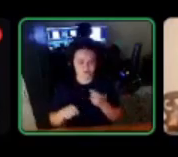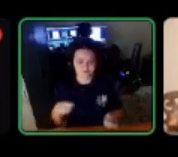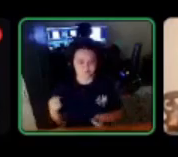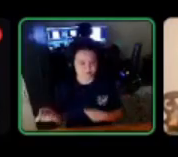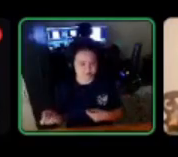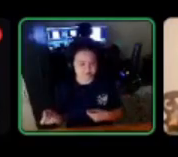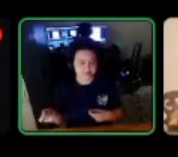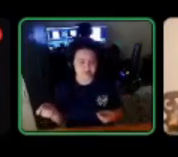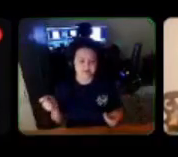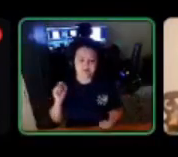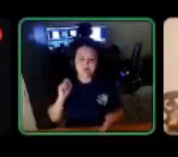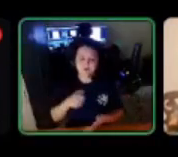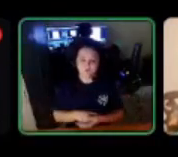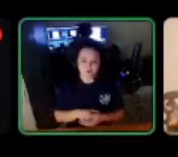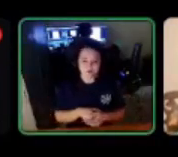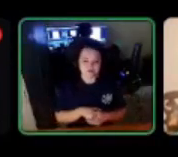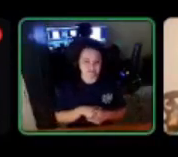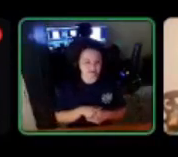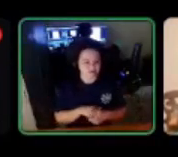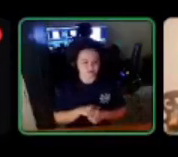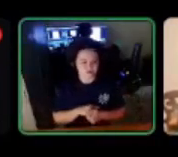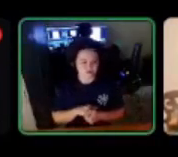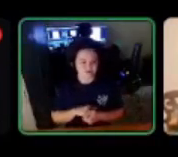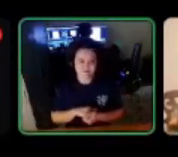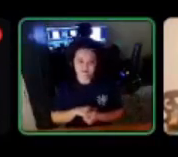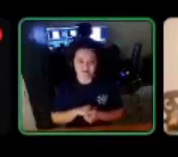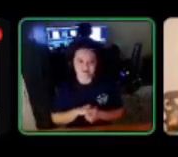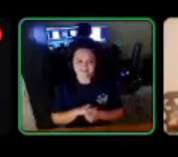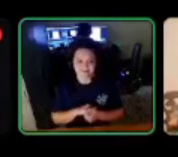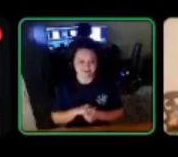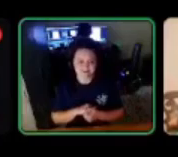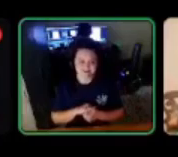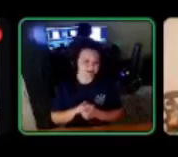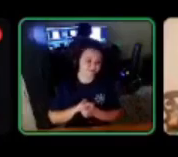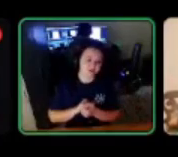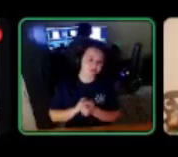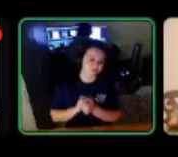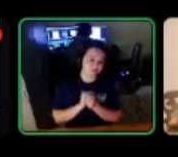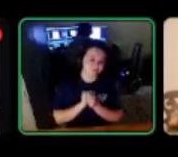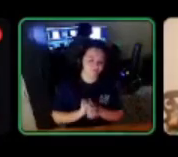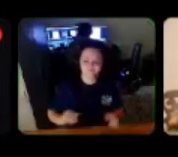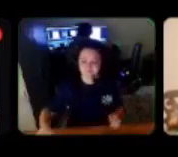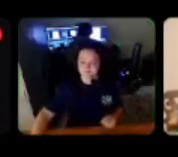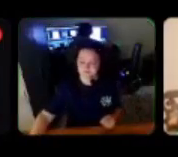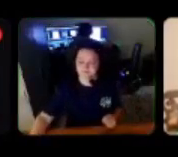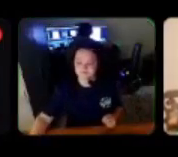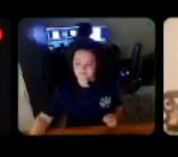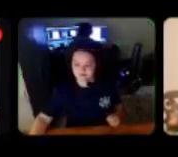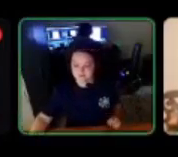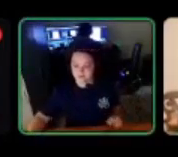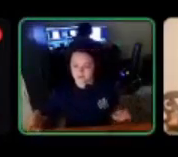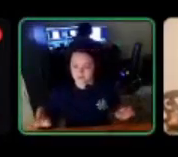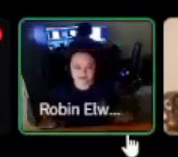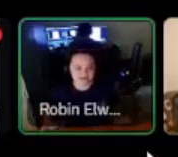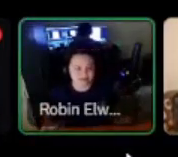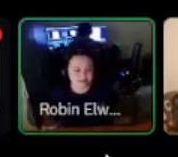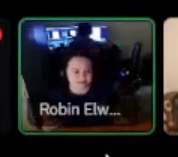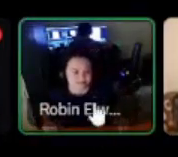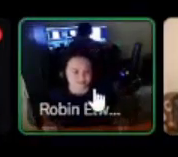multiple meanings, or technical terms that you're not going to find a sign for anywhere. So let's get into